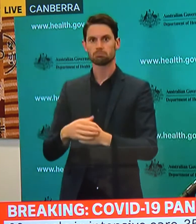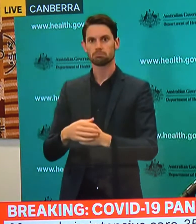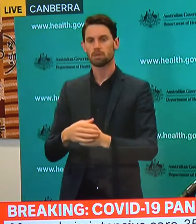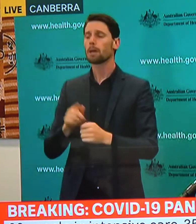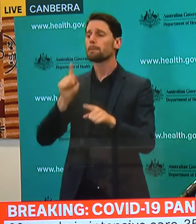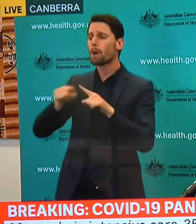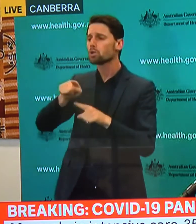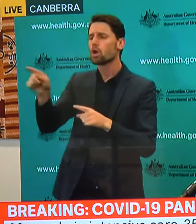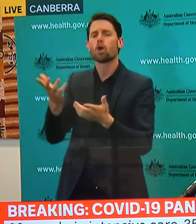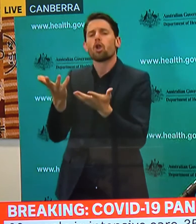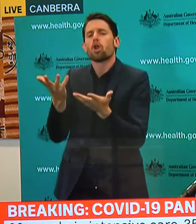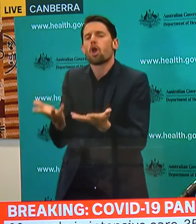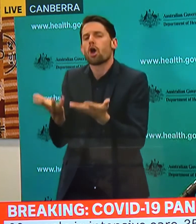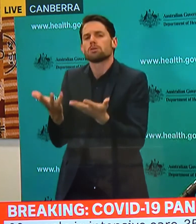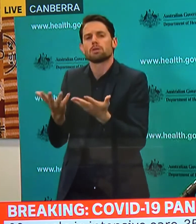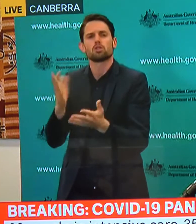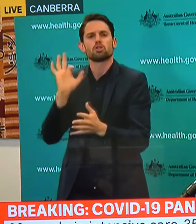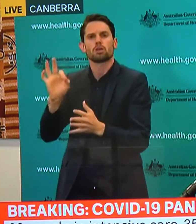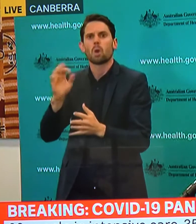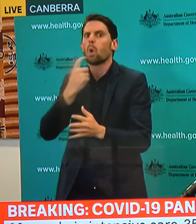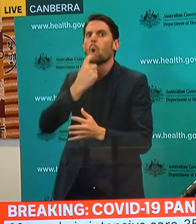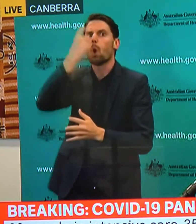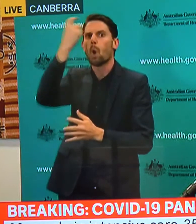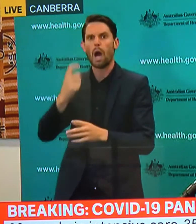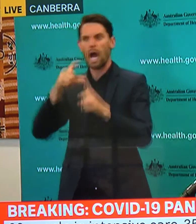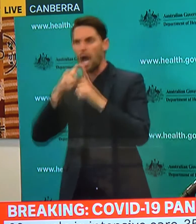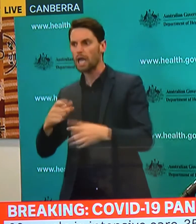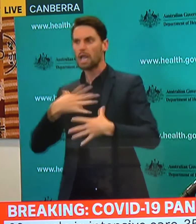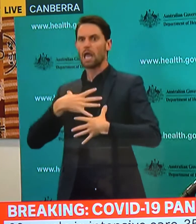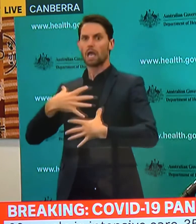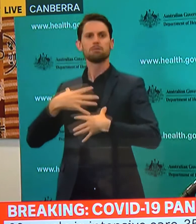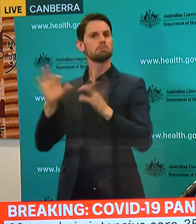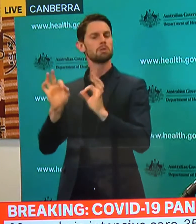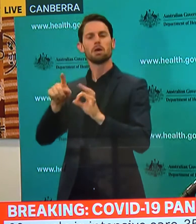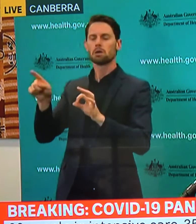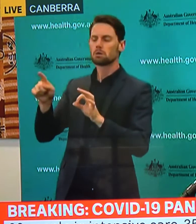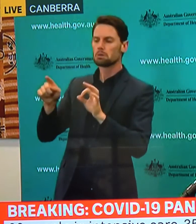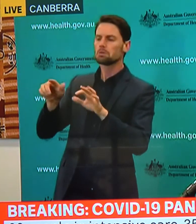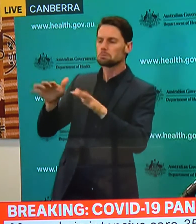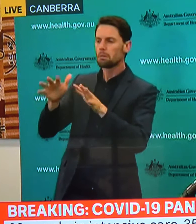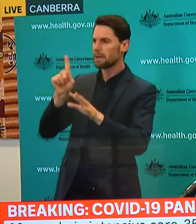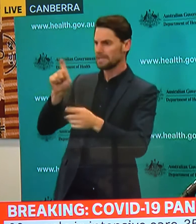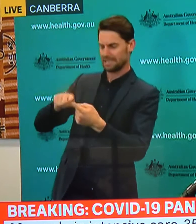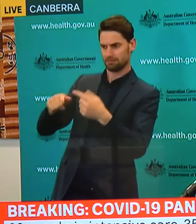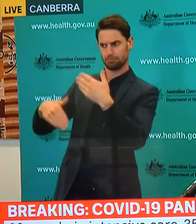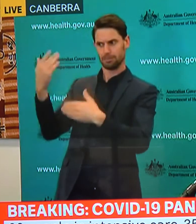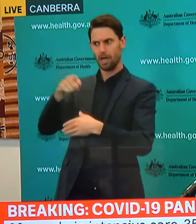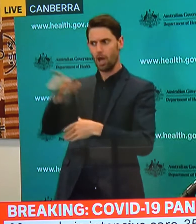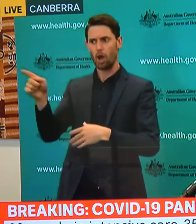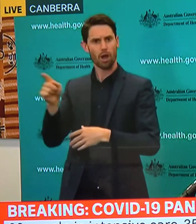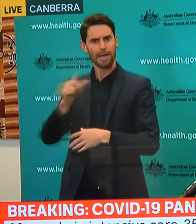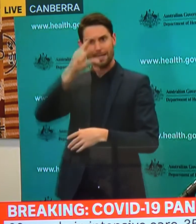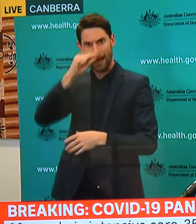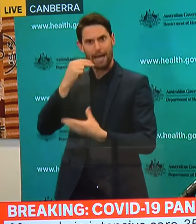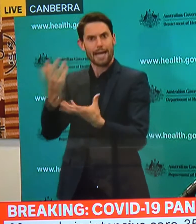mild, but in some occasions we have seen and will continue to see people with severe